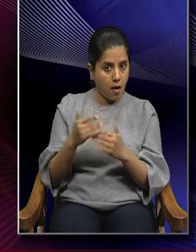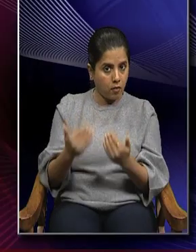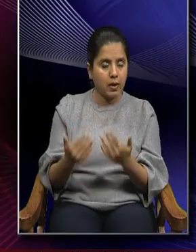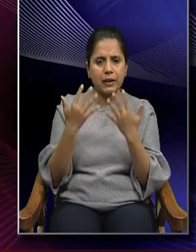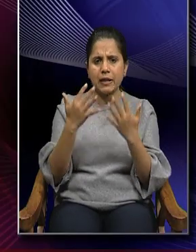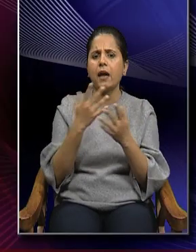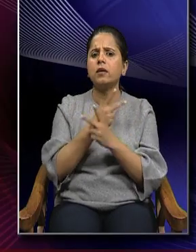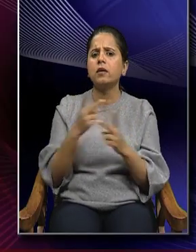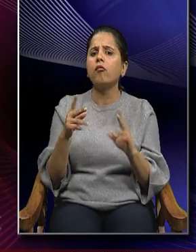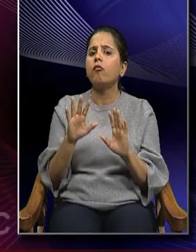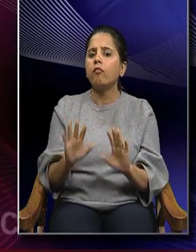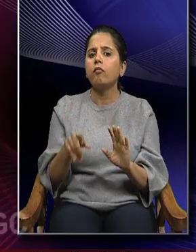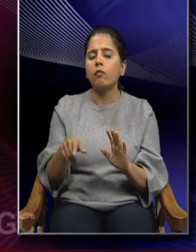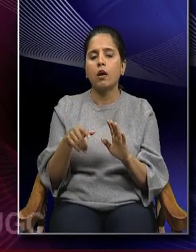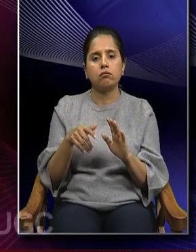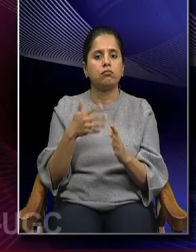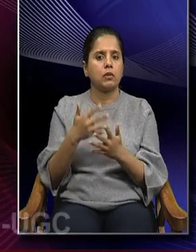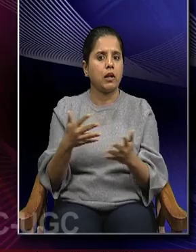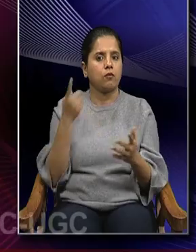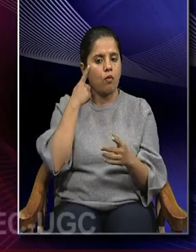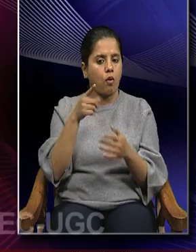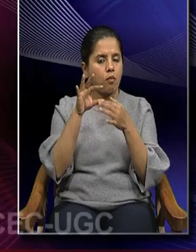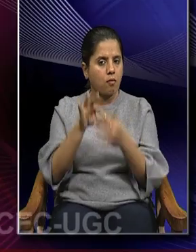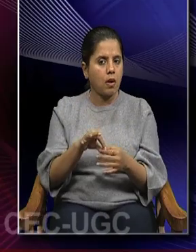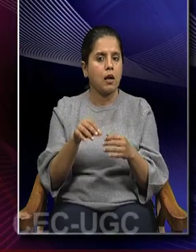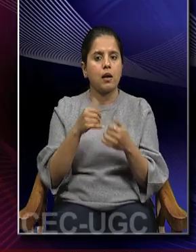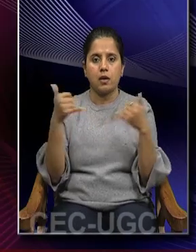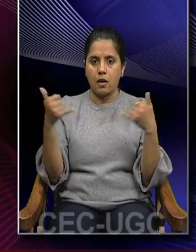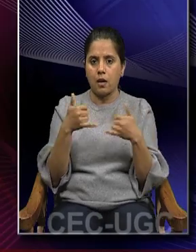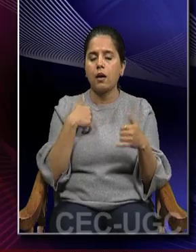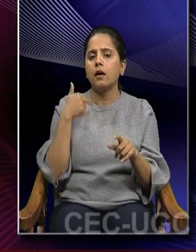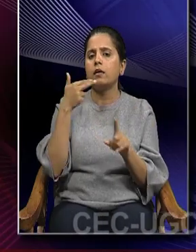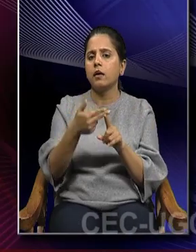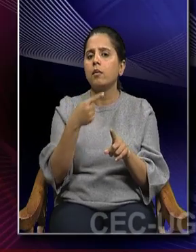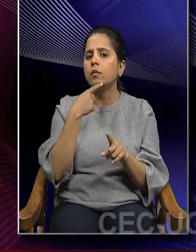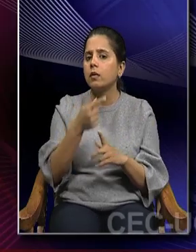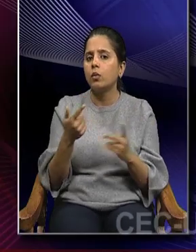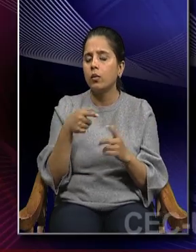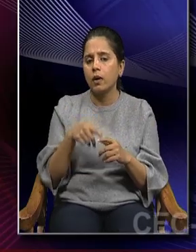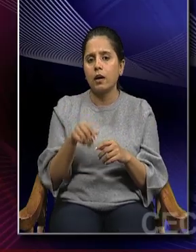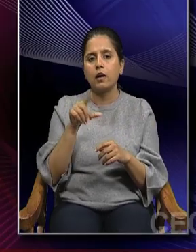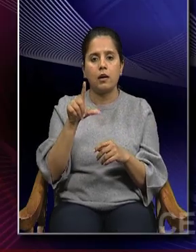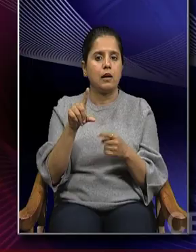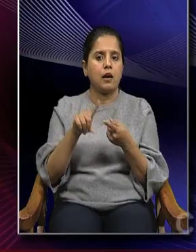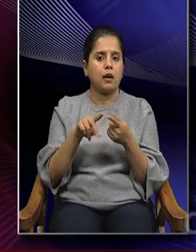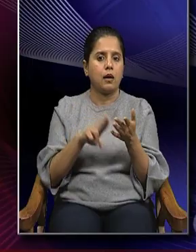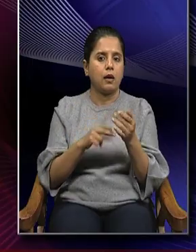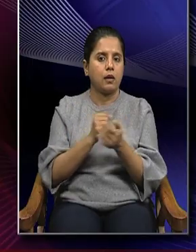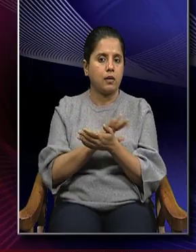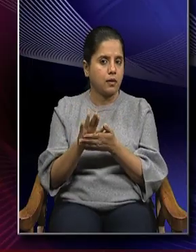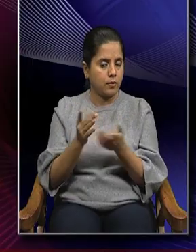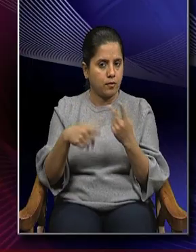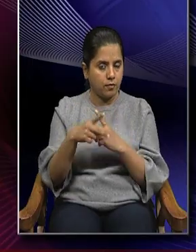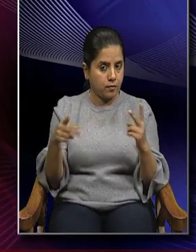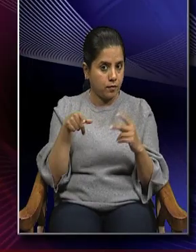10 different products in that particular line. So, we call it to be the length of that product line,